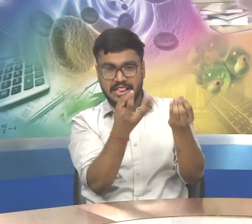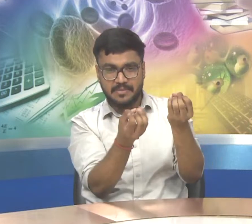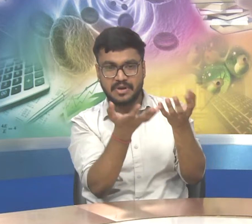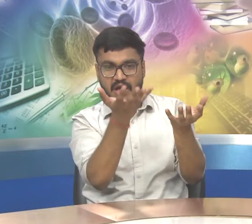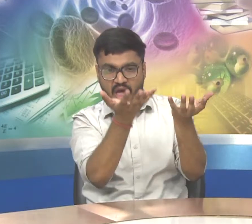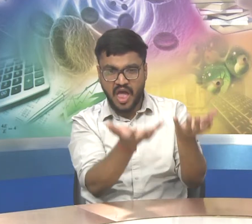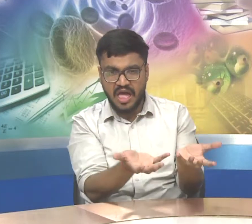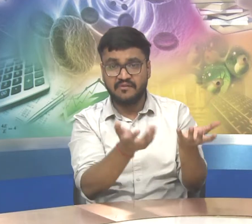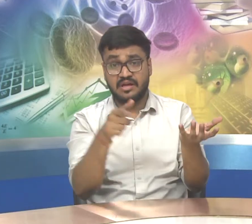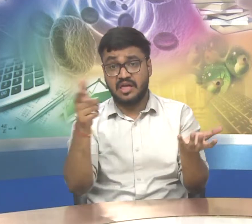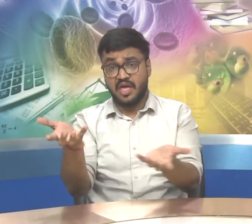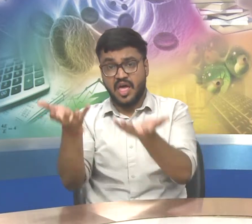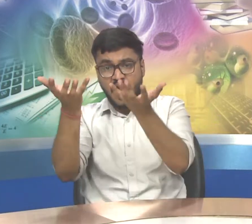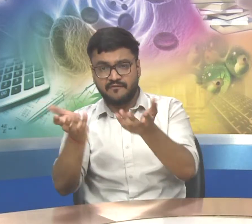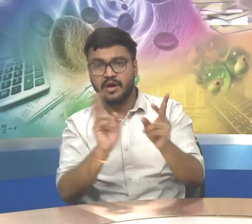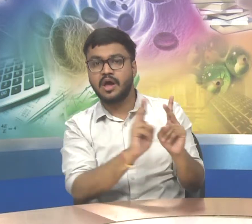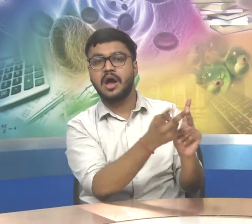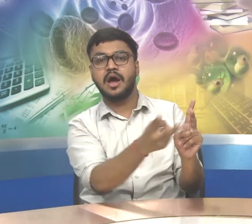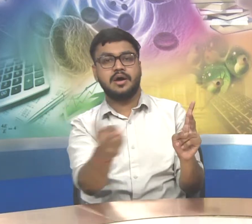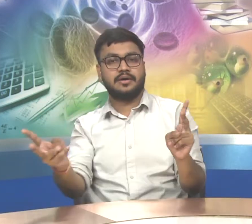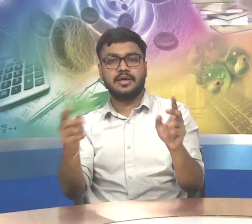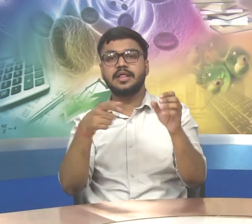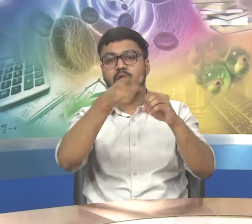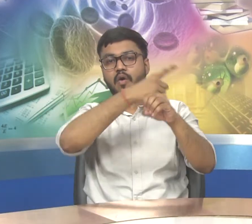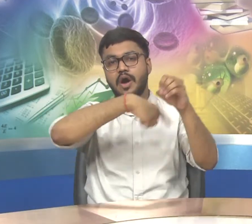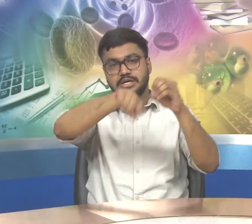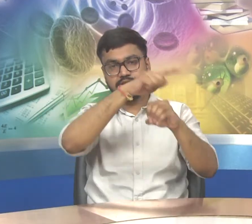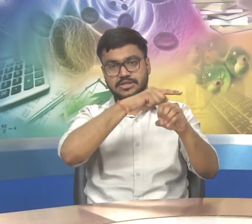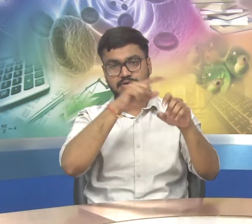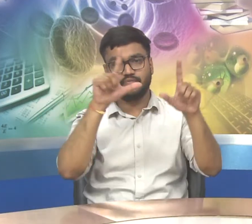They are very light compared to protons and neutrons.